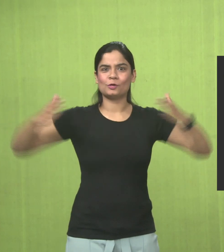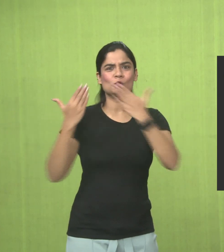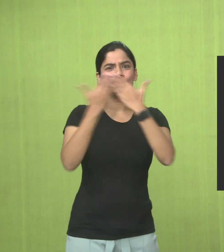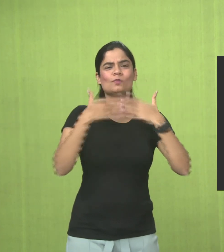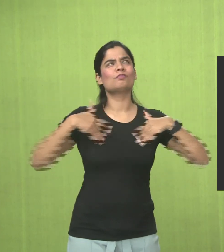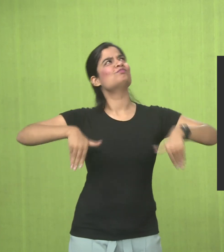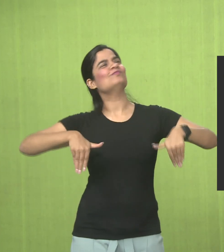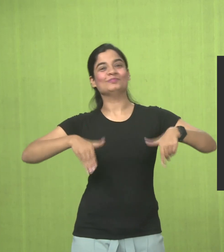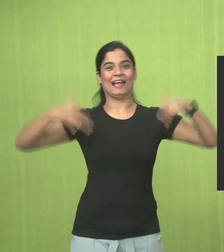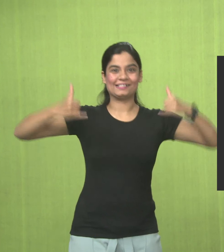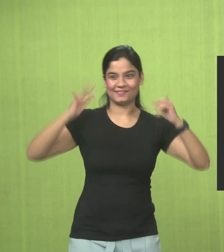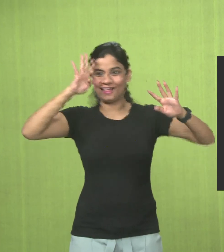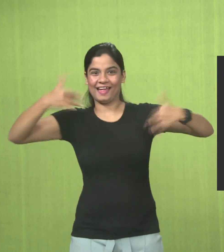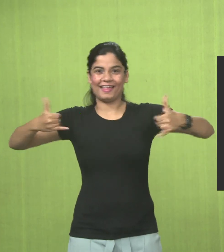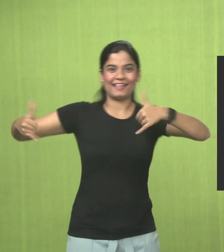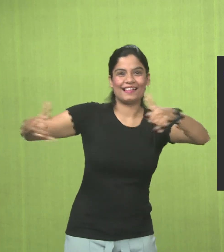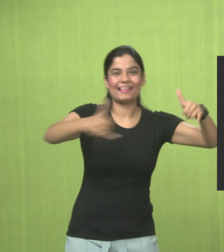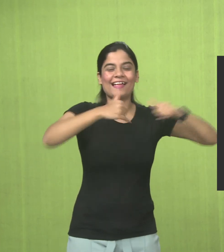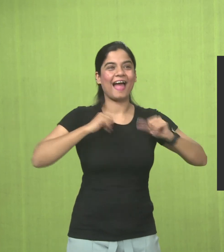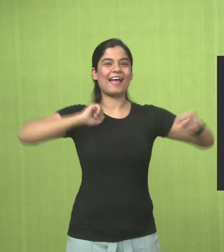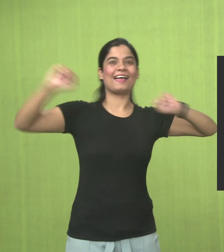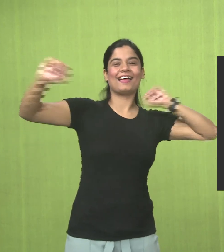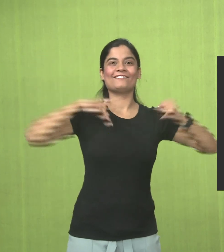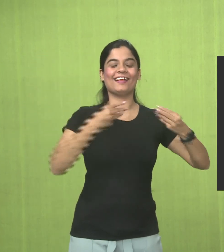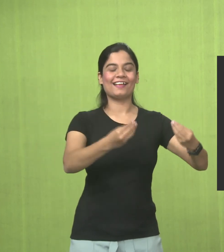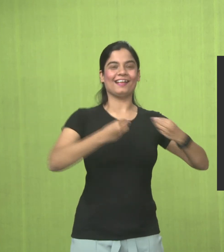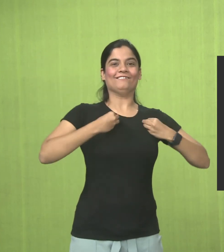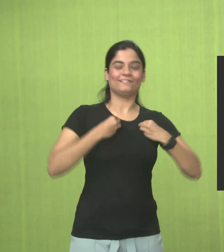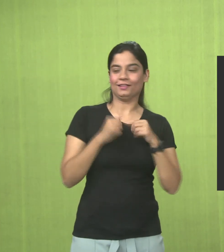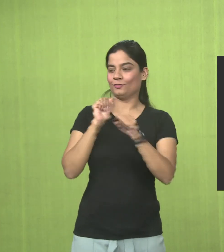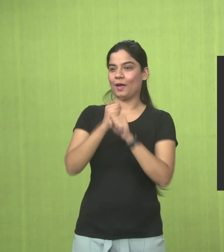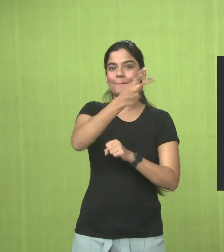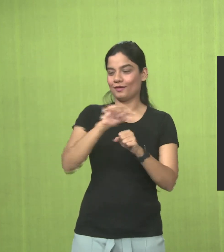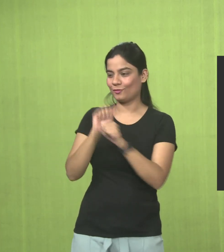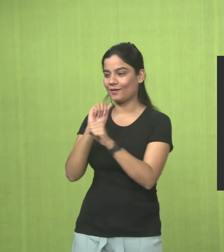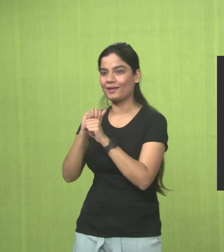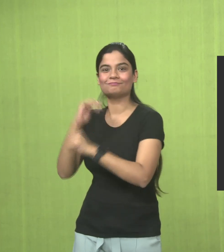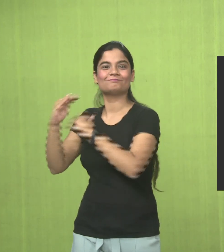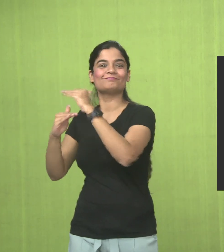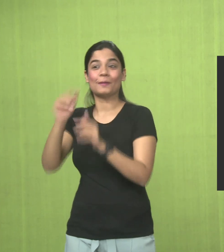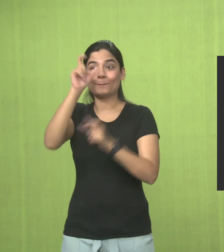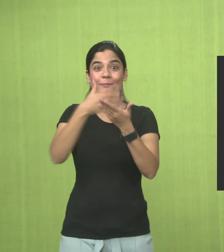Recreational ideas wherein teachers can teach activities to children, recreational activities.